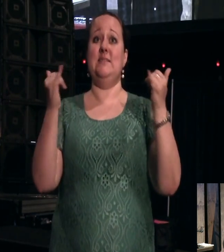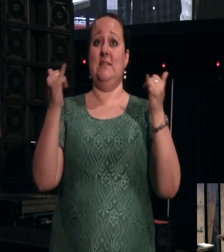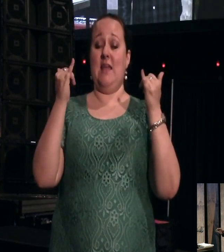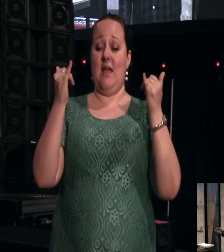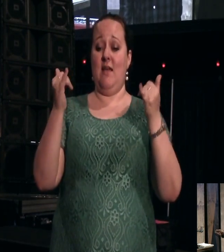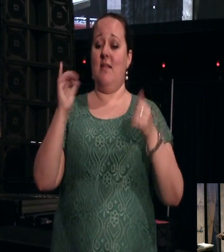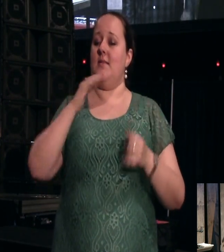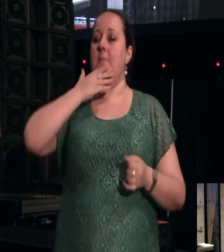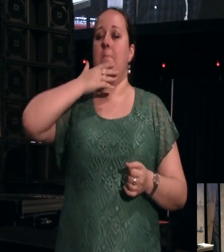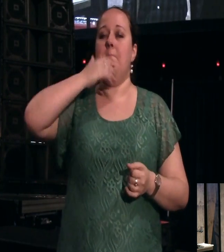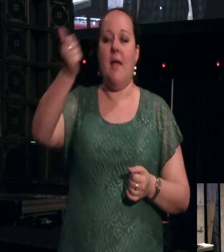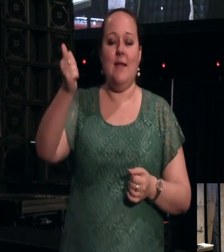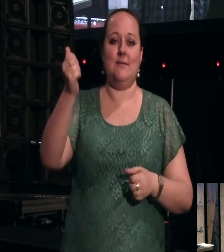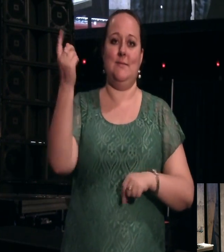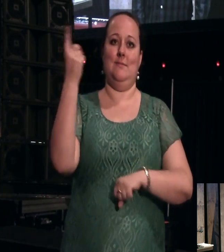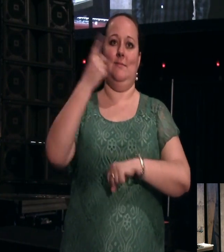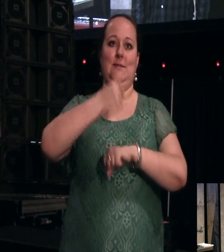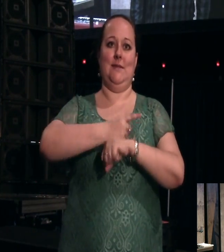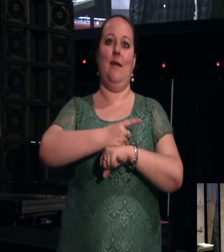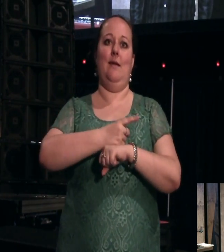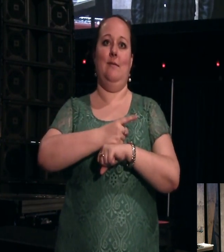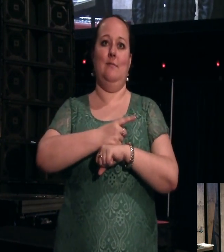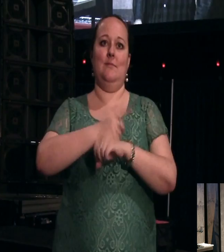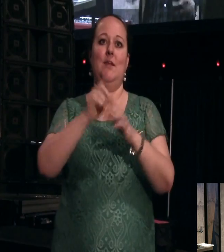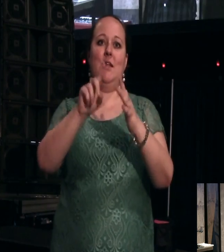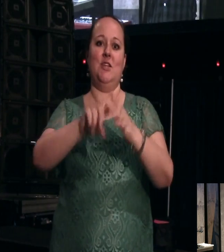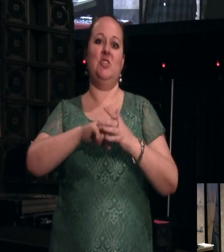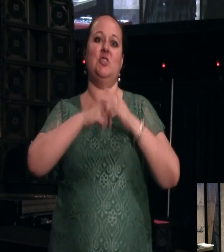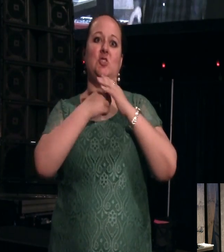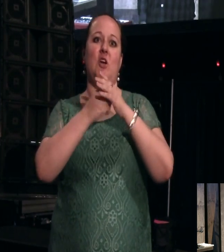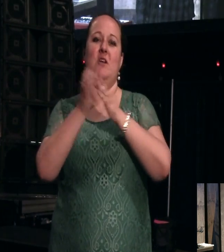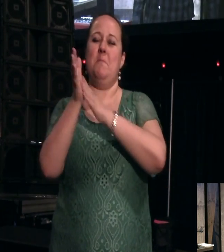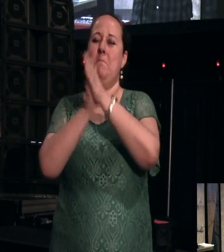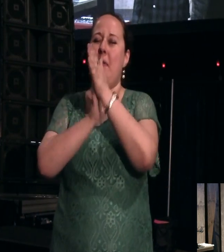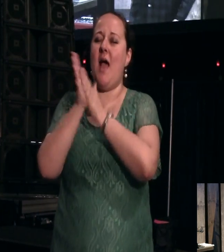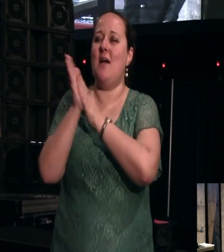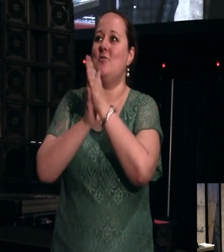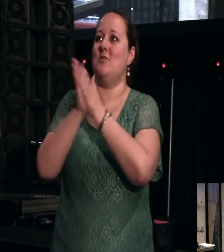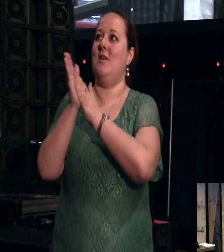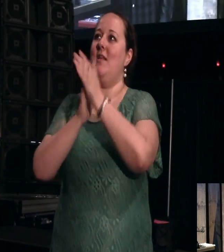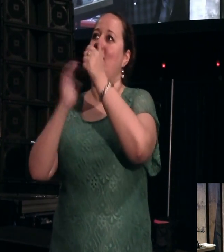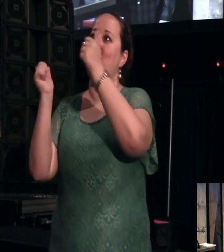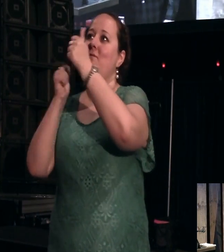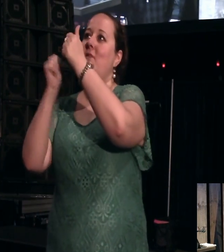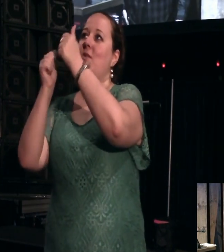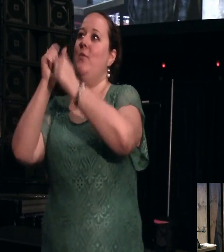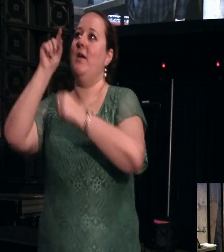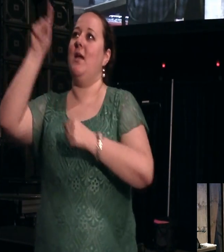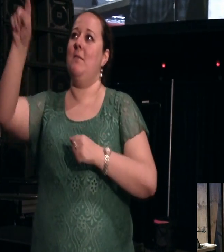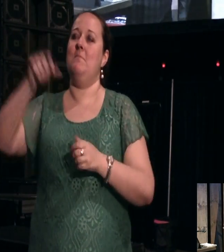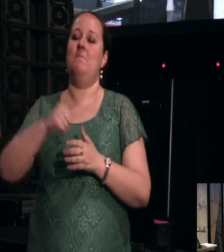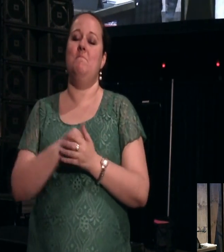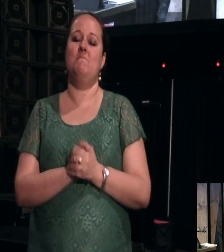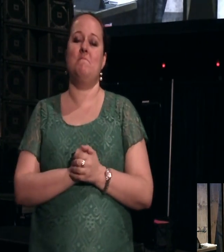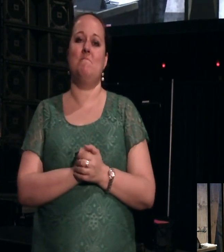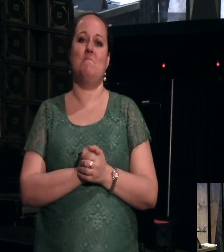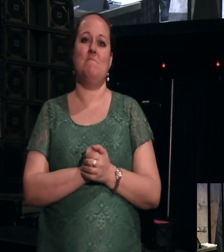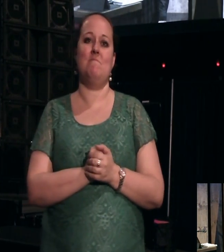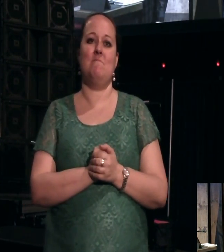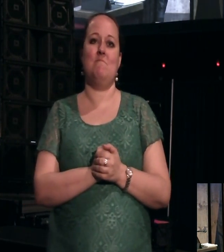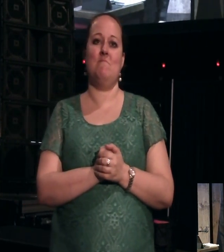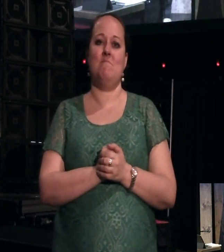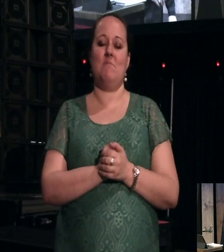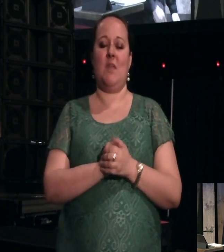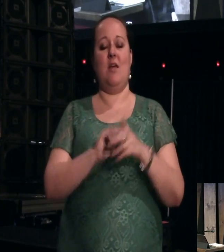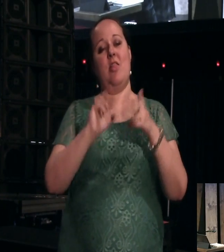And so I just tell you, today is the best day to start passionately following